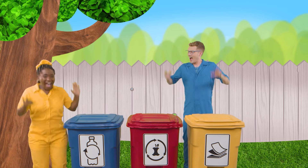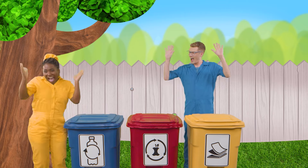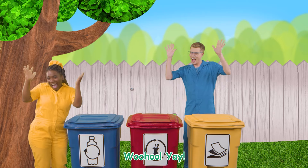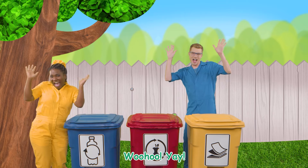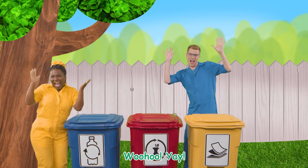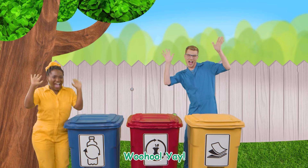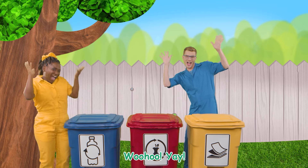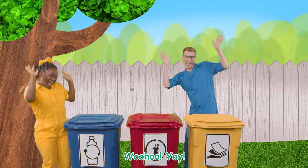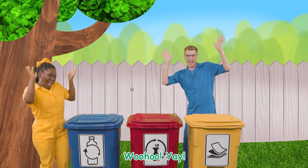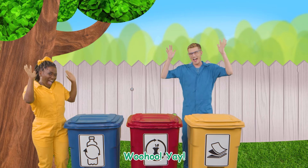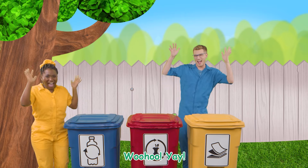Woohoo! Yay!